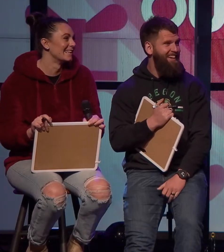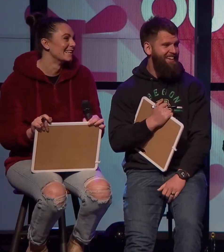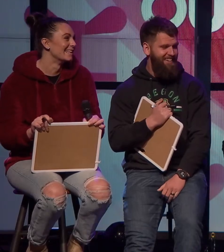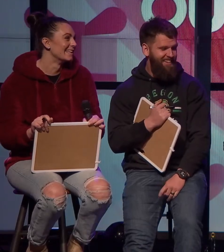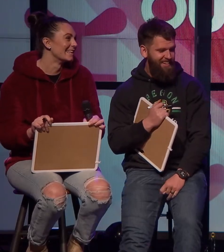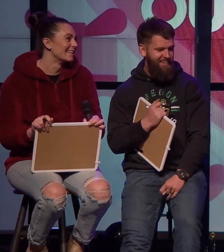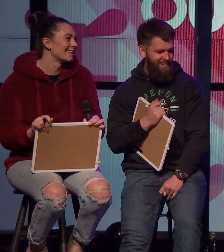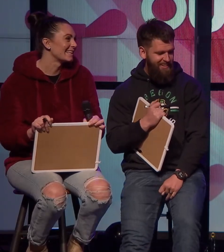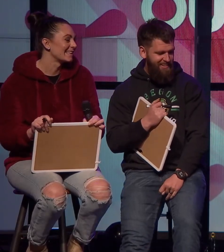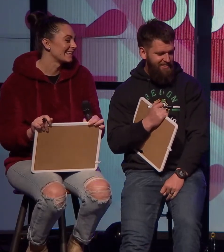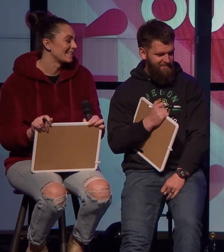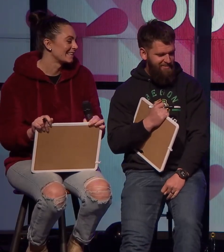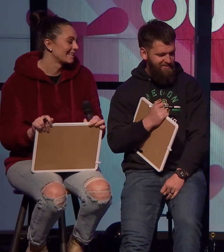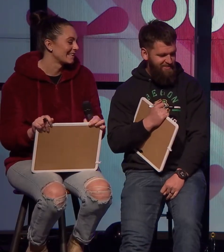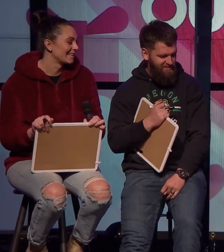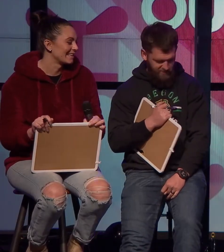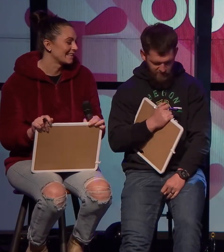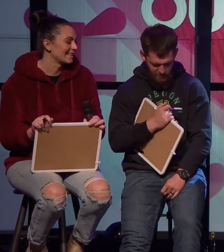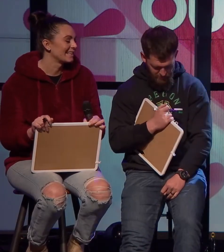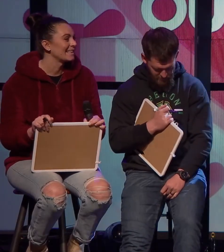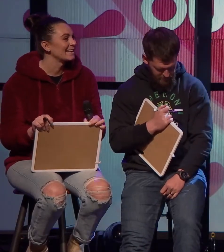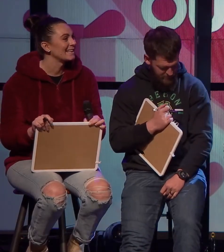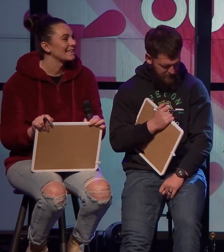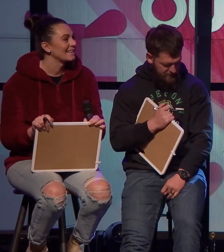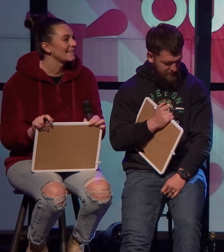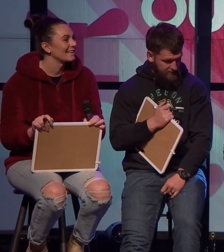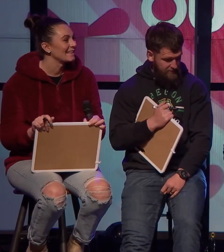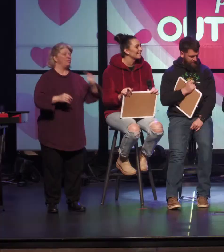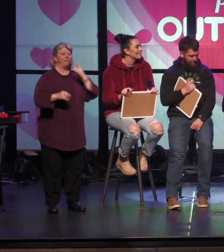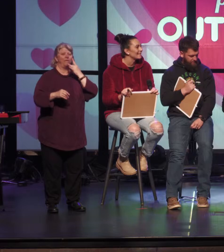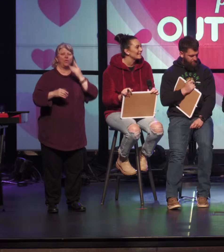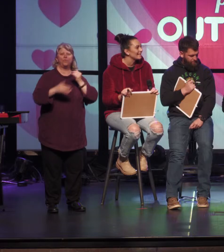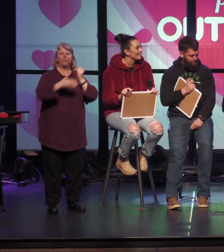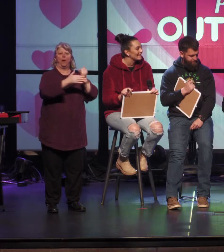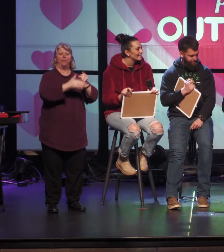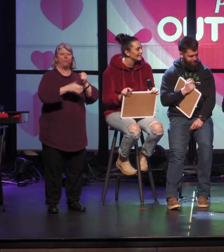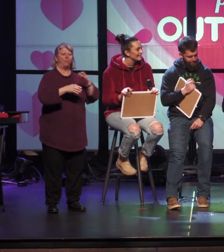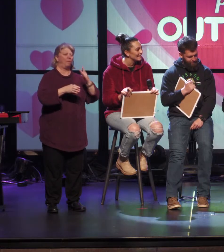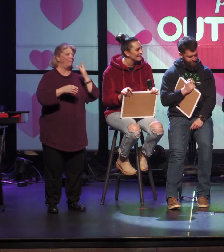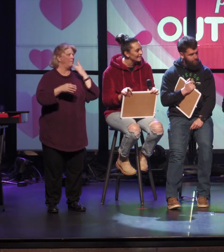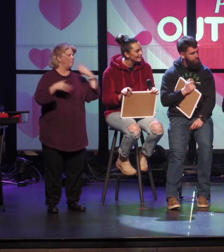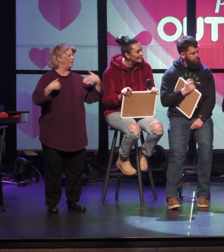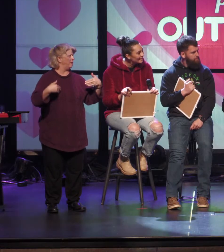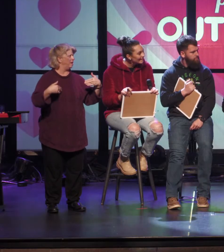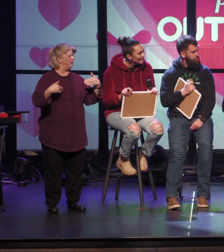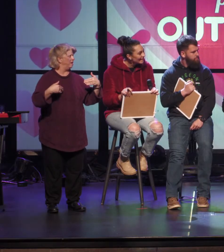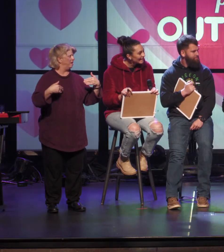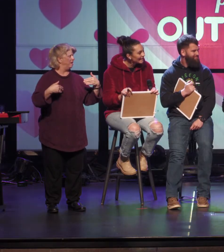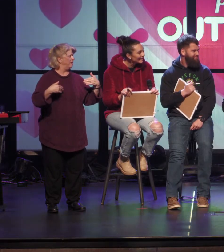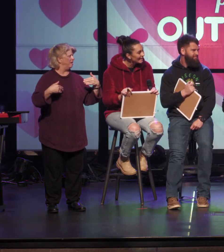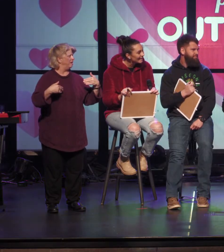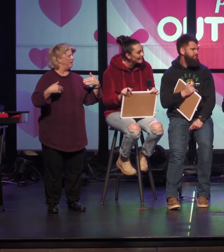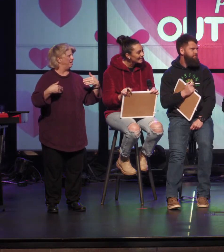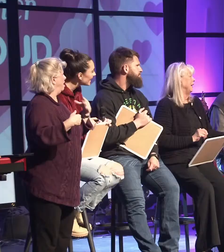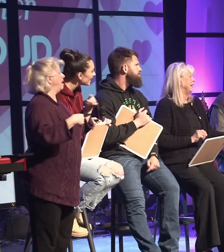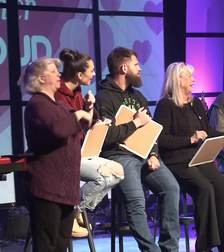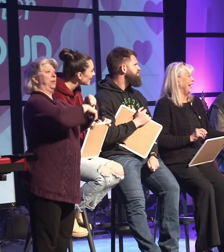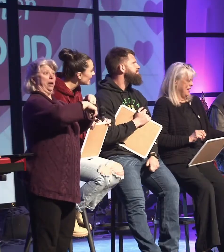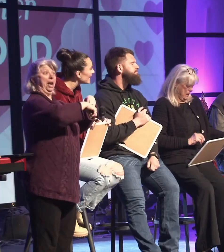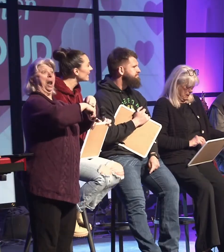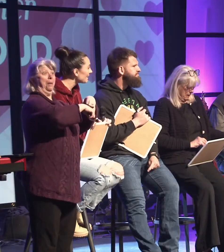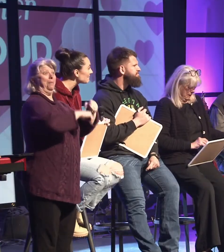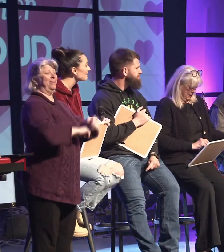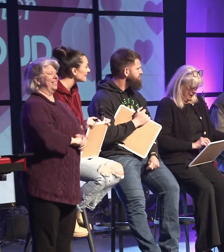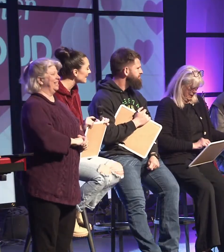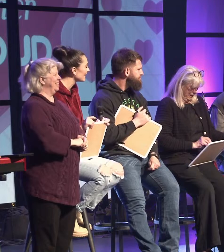Evidently, he has more than one. Which would be your? Would you rather her interrupt you or be late?